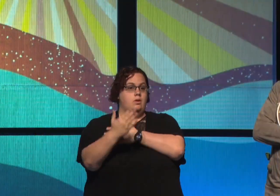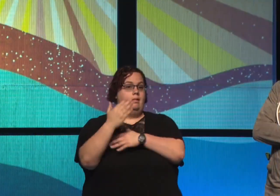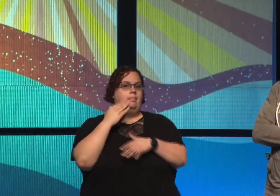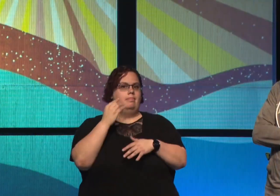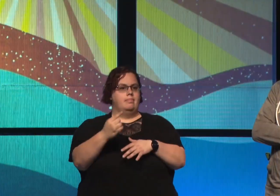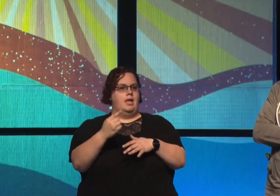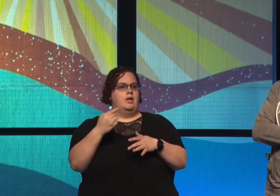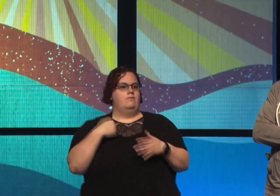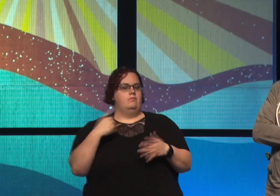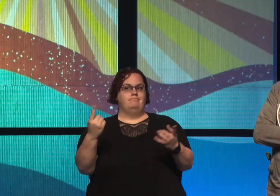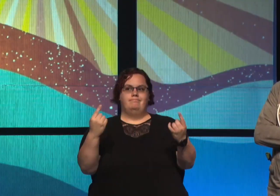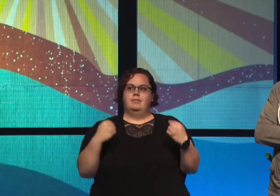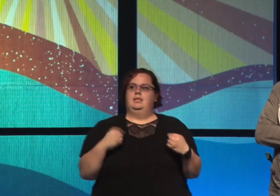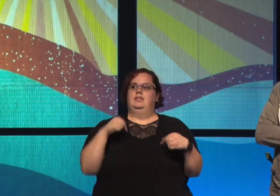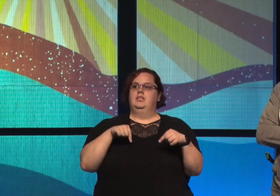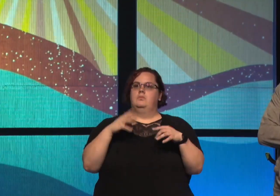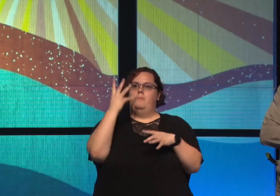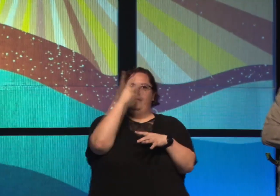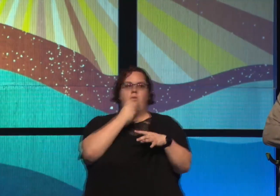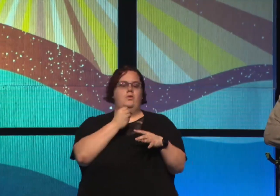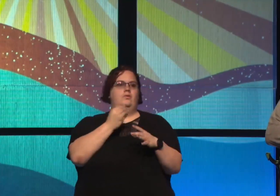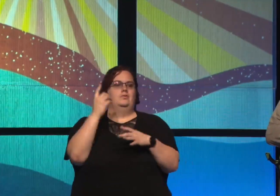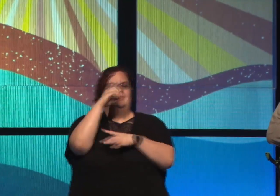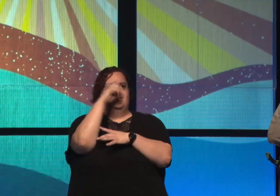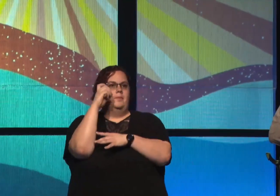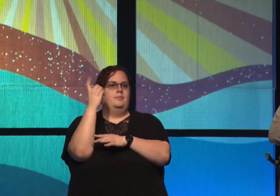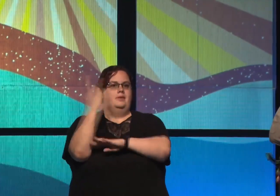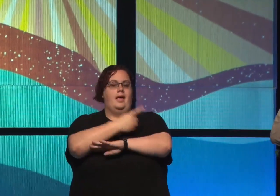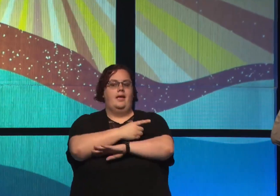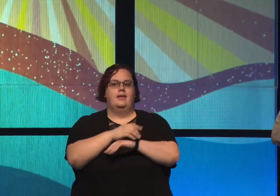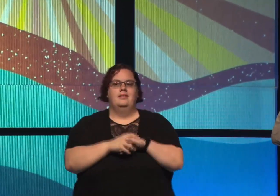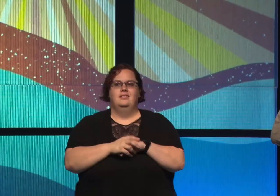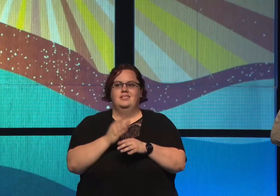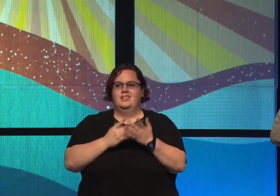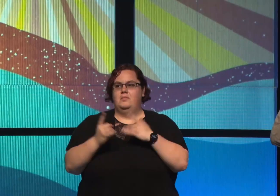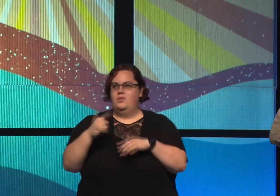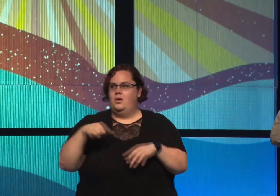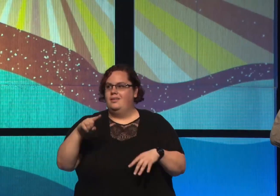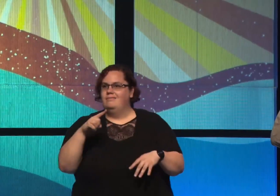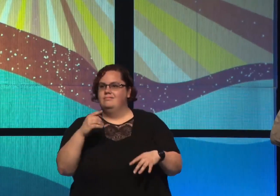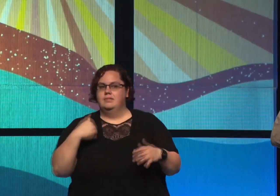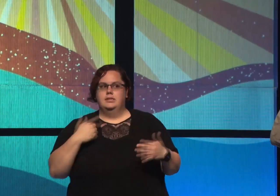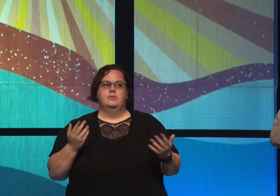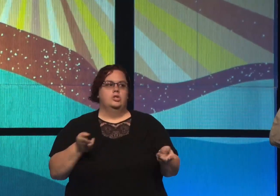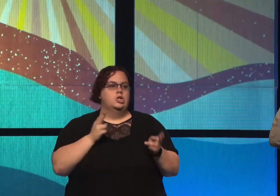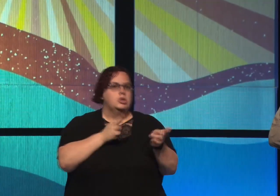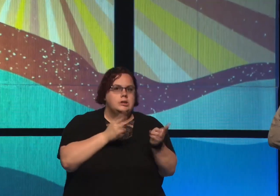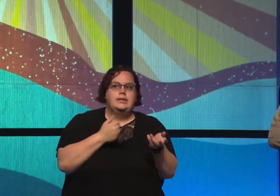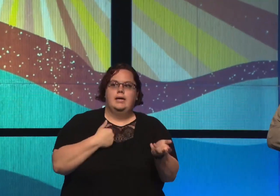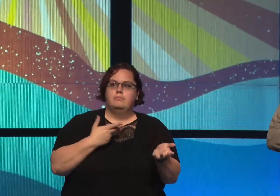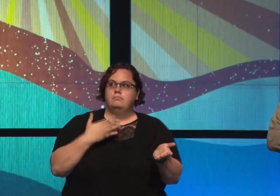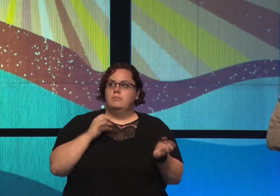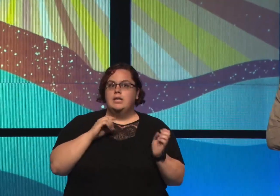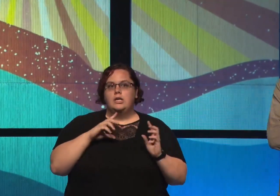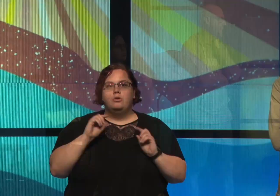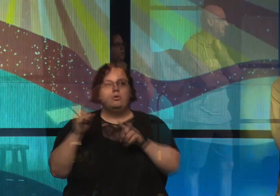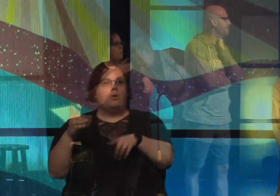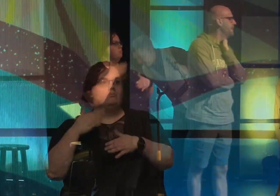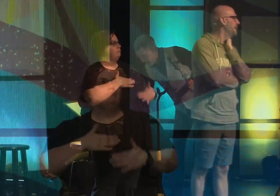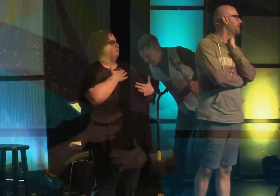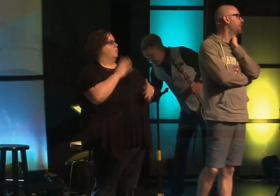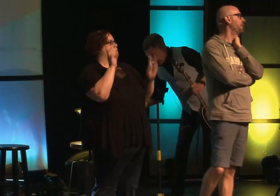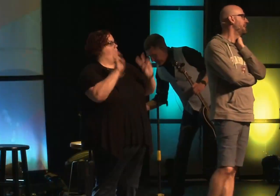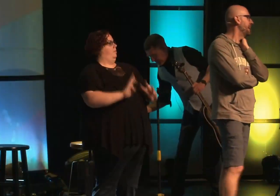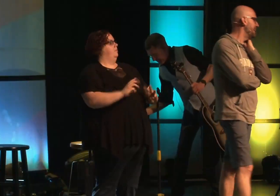Thanks for coming out on this beautiful summer day. Some of you are like, yeah, well, hurry up. I'm going to get out there and enjoy the weather. I totally get